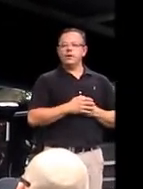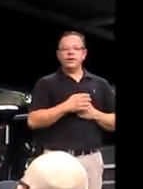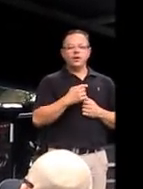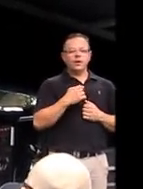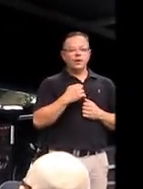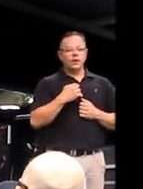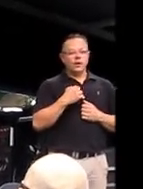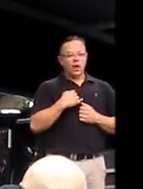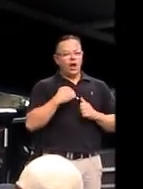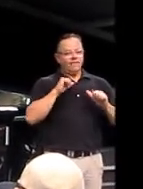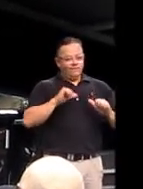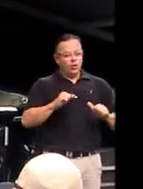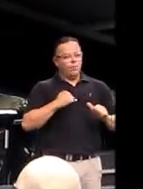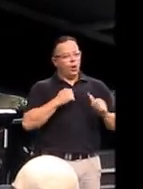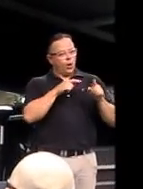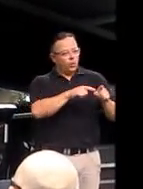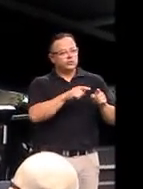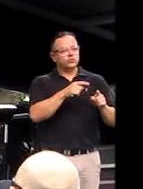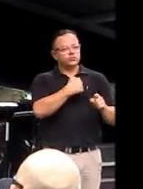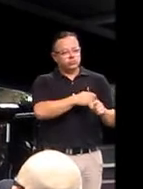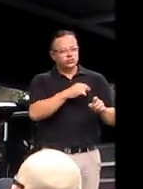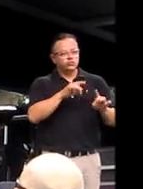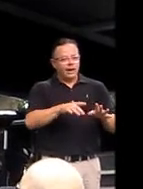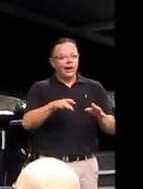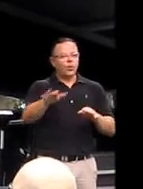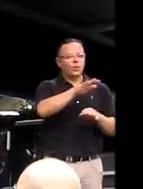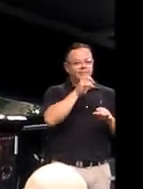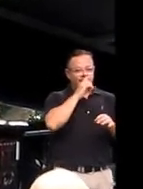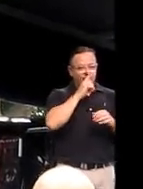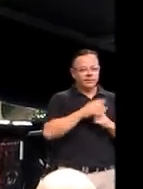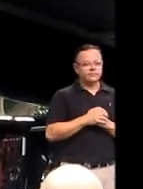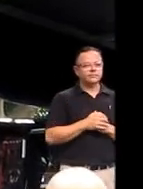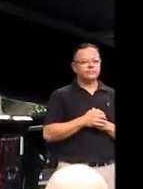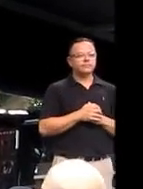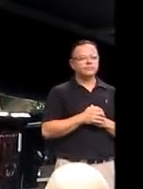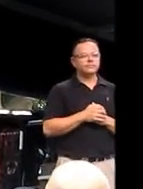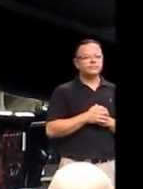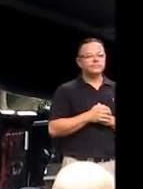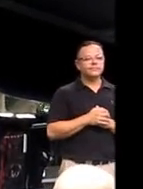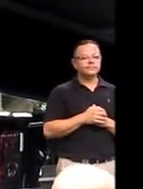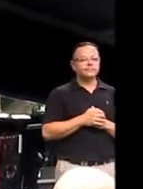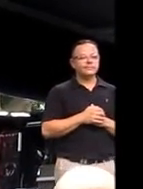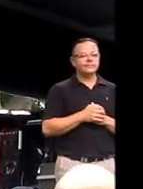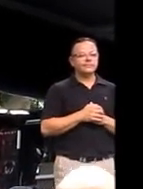I affirm my loyalty to Australia and its people,